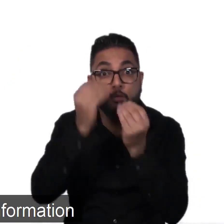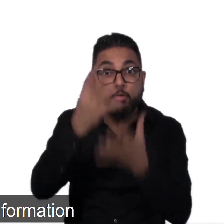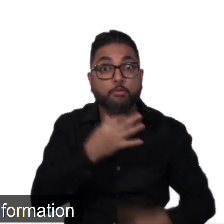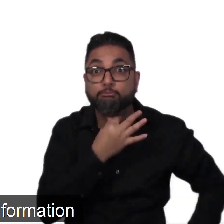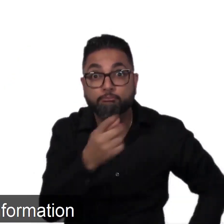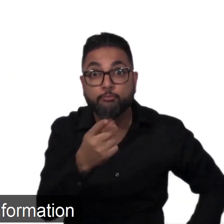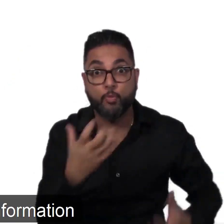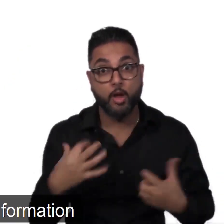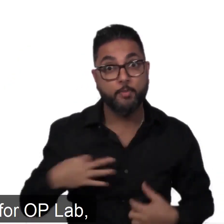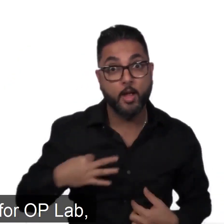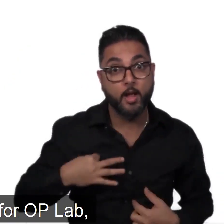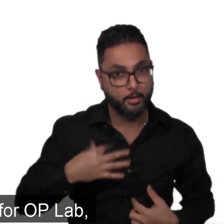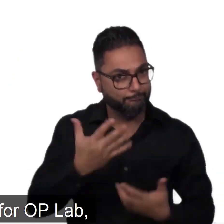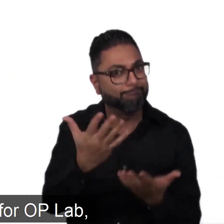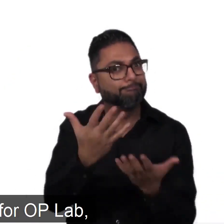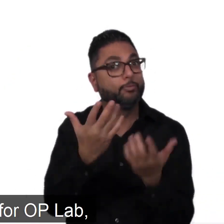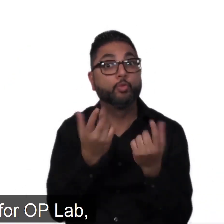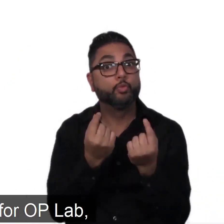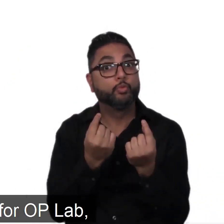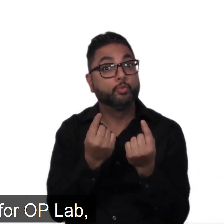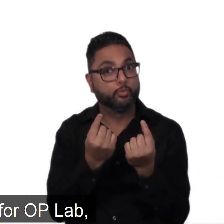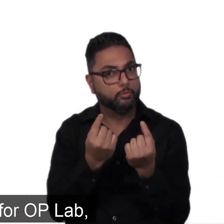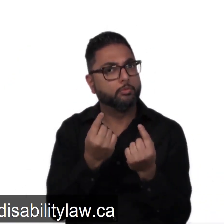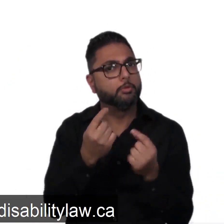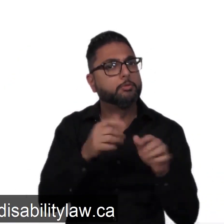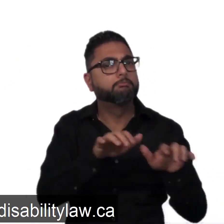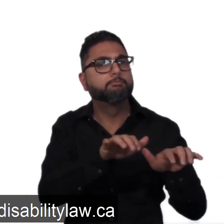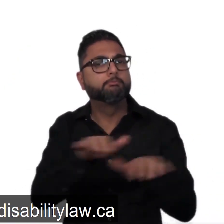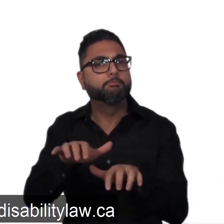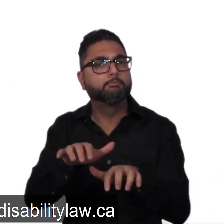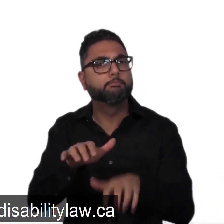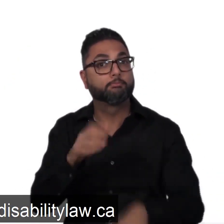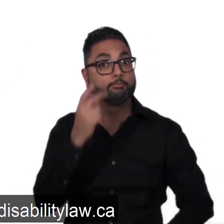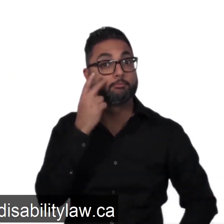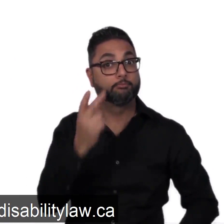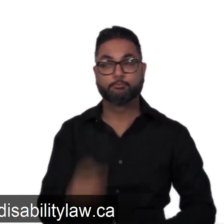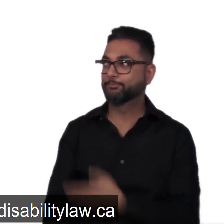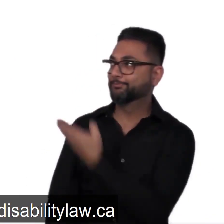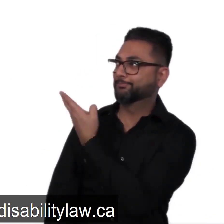For more information and to apply for OP Lab, go to